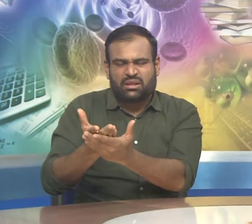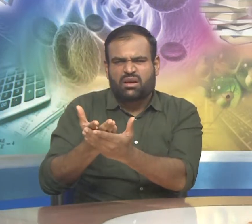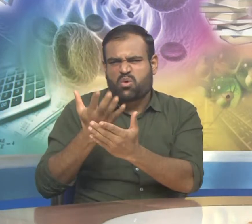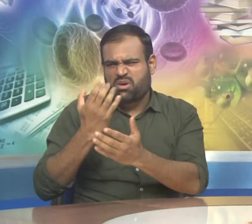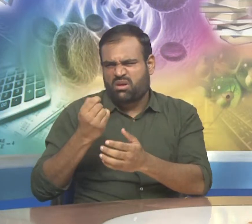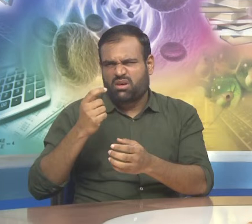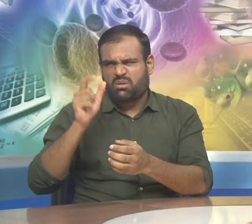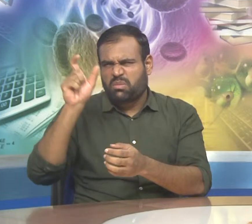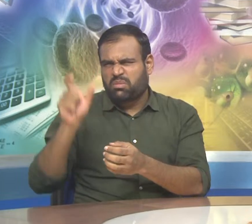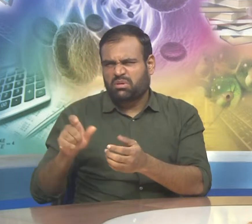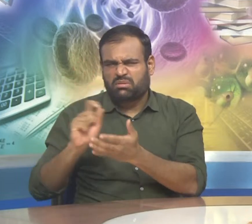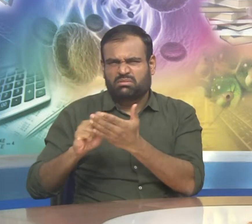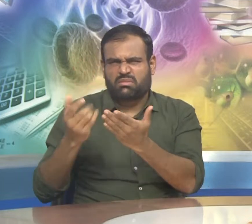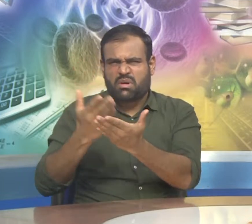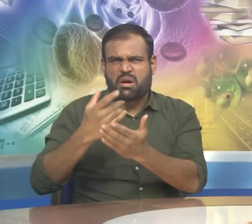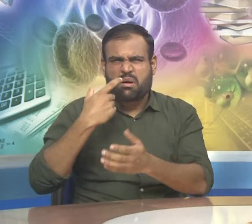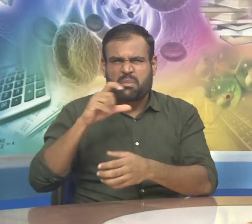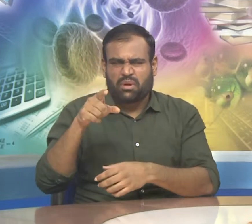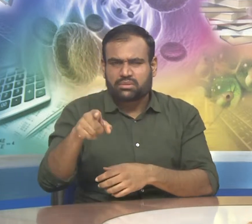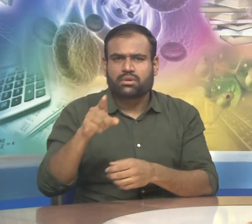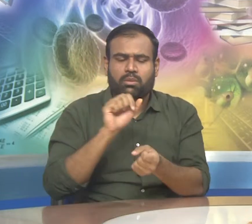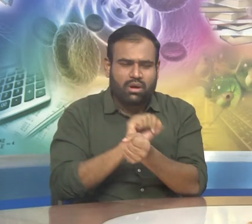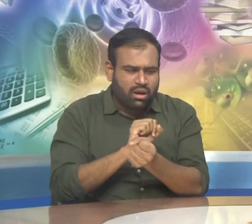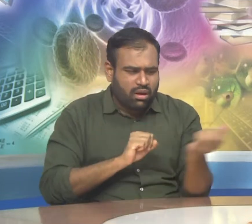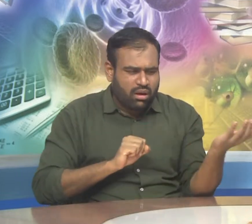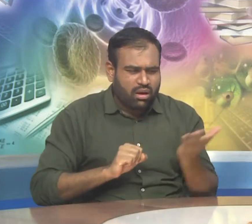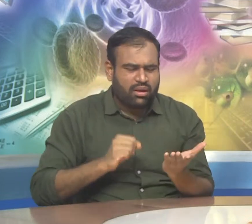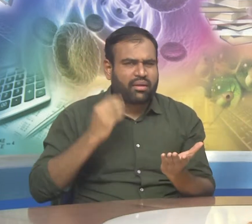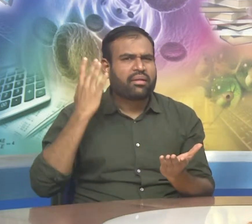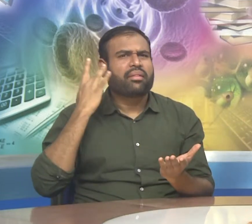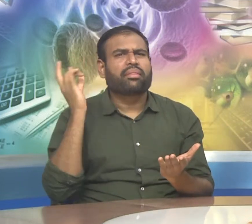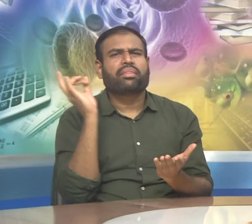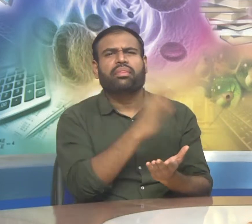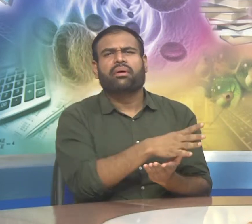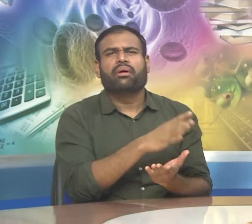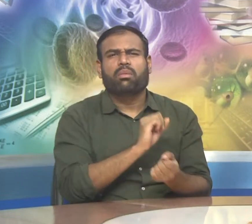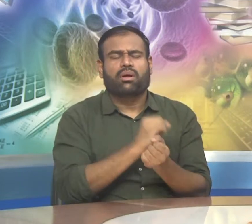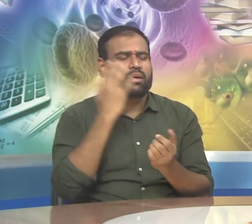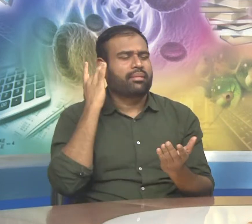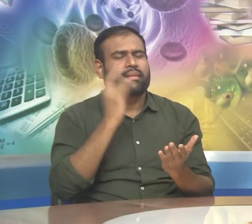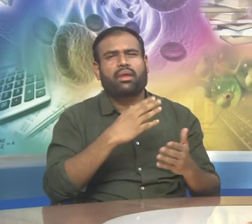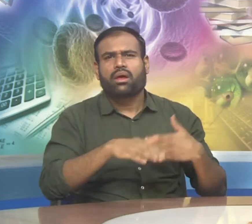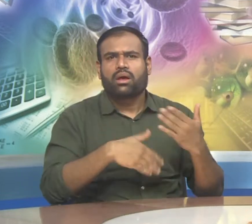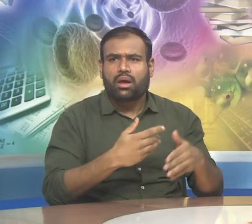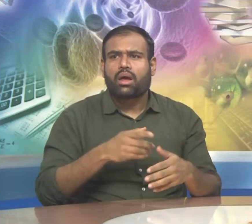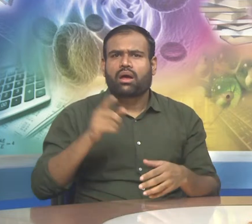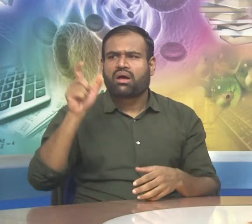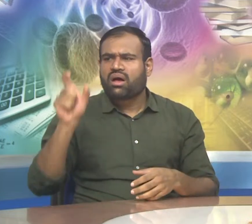superior court to inferior court or tribunal or public